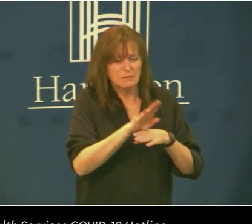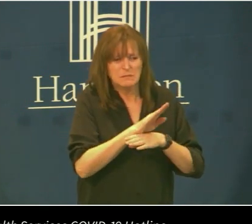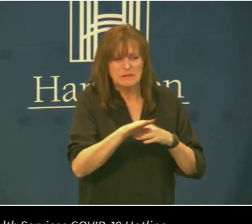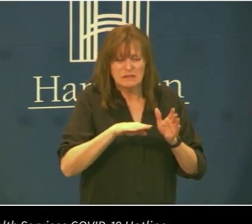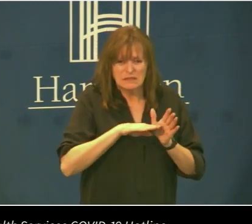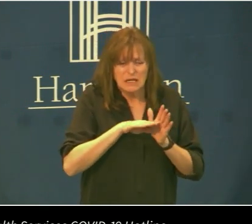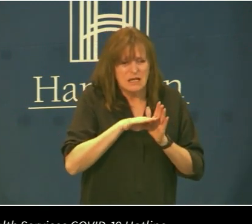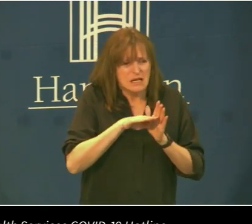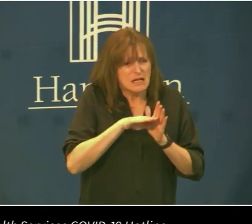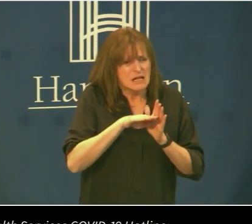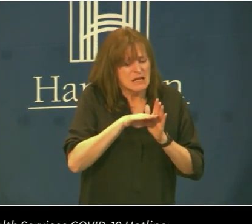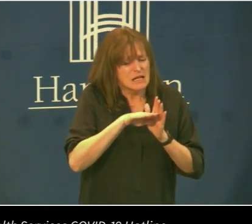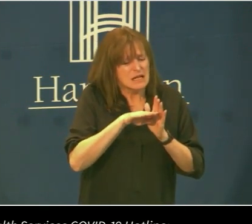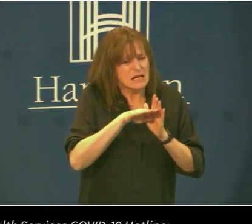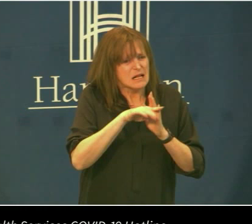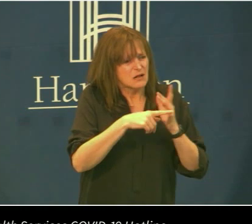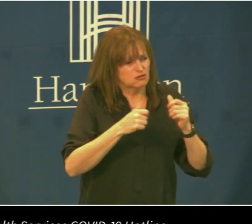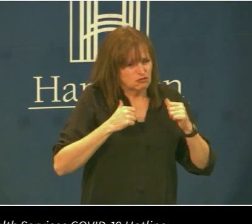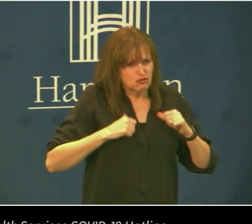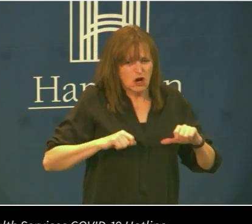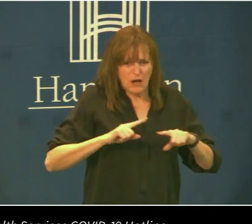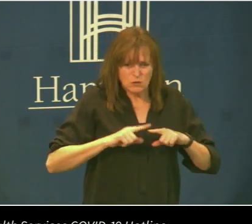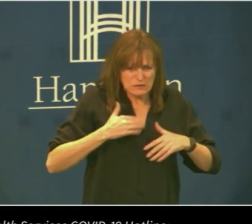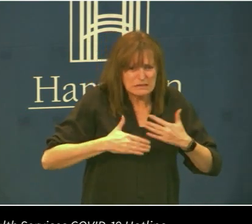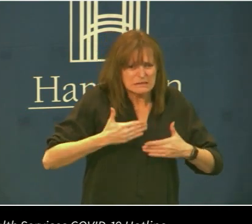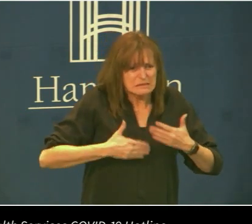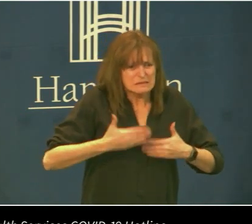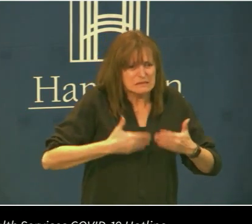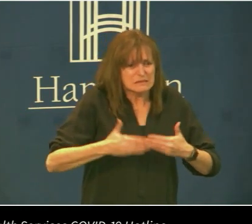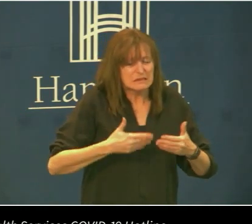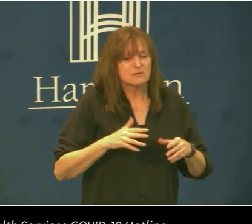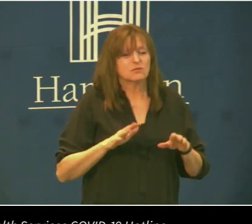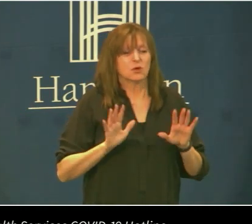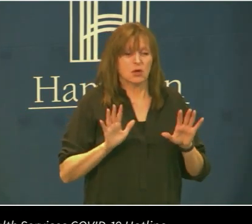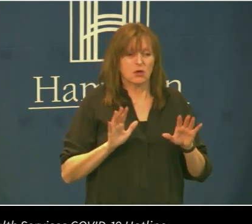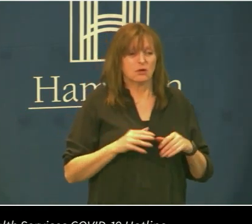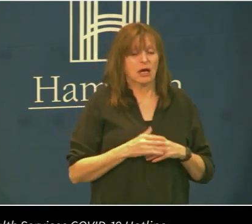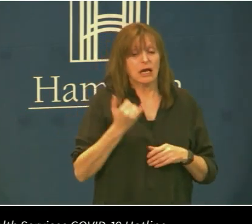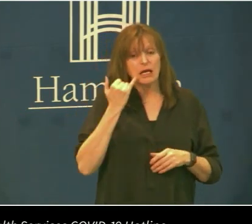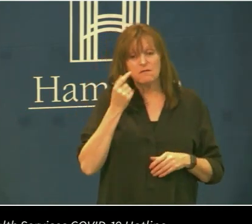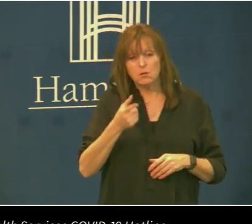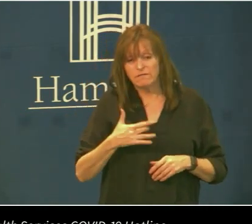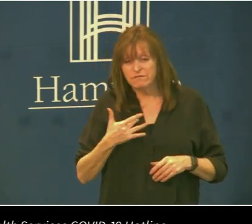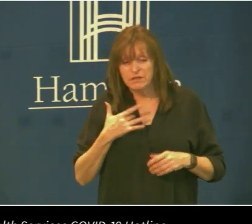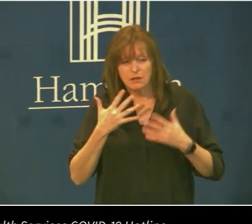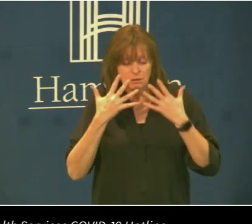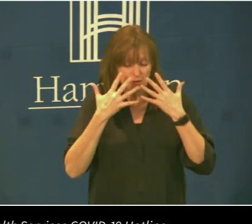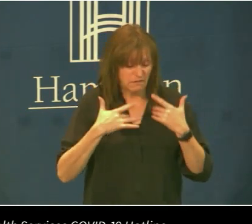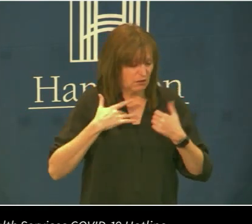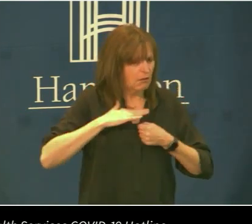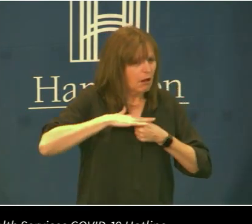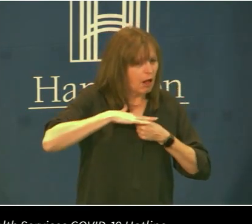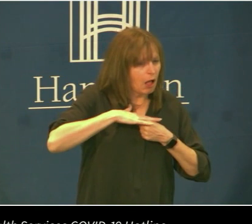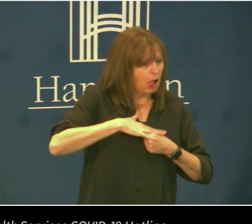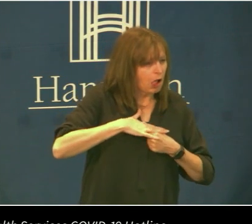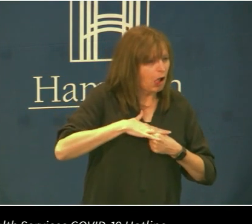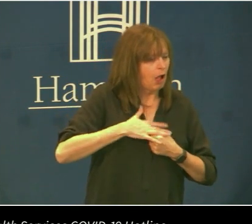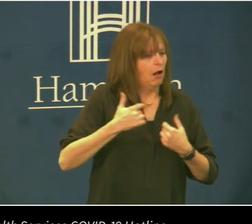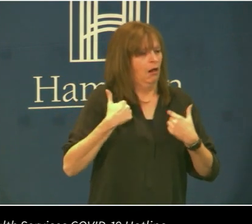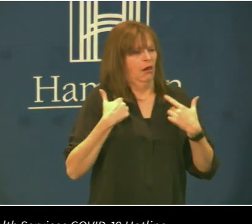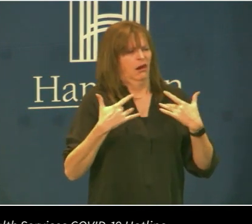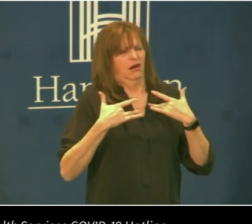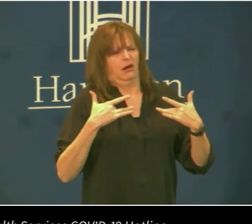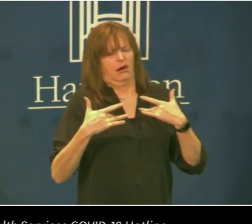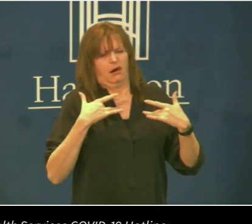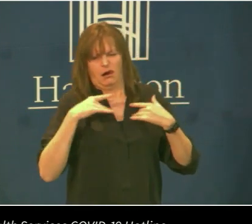equally, if you're feeling sad, stressed, or worried, as we all are, but some more than others, you could